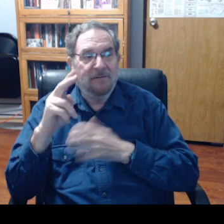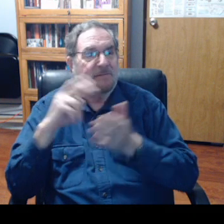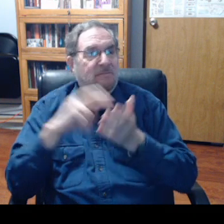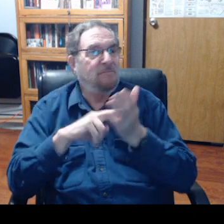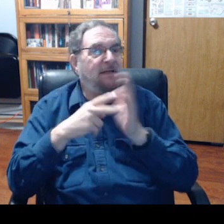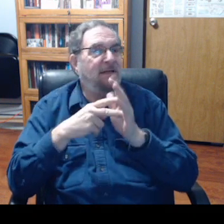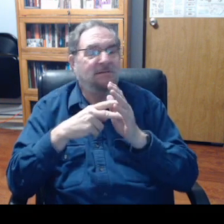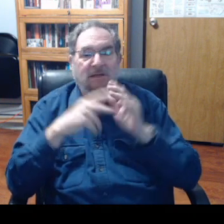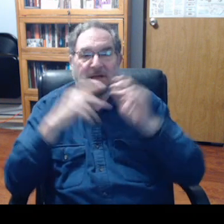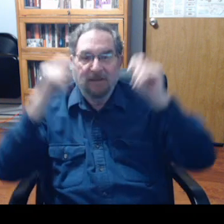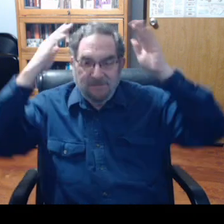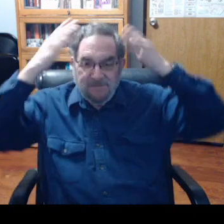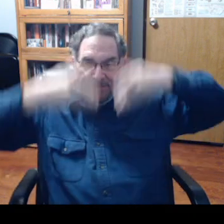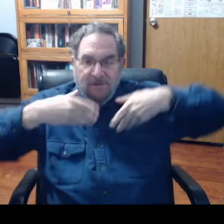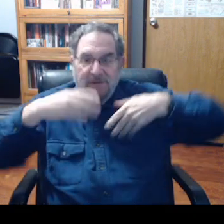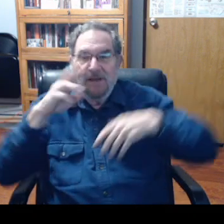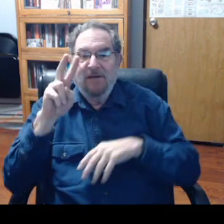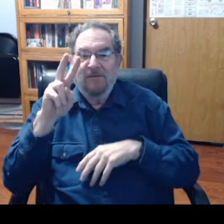Vatican mean